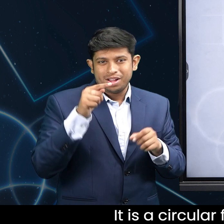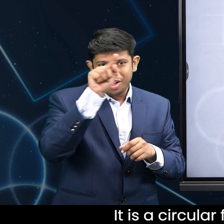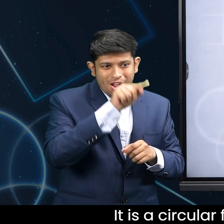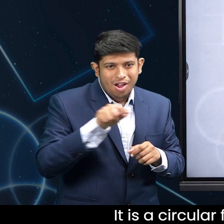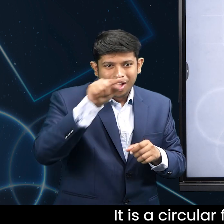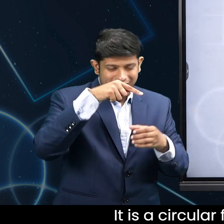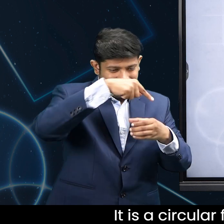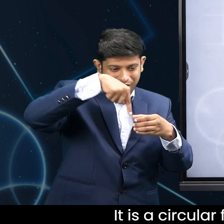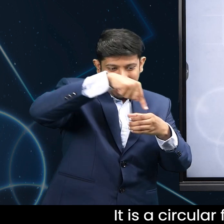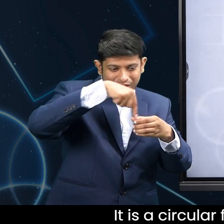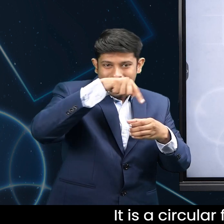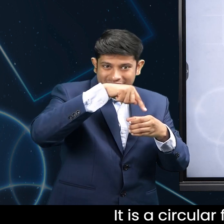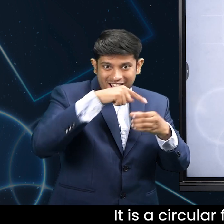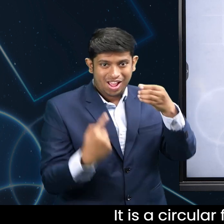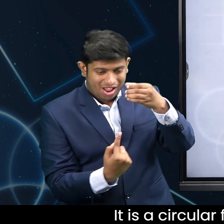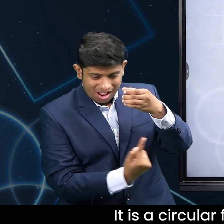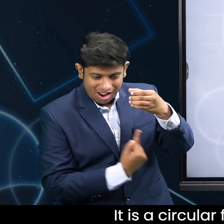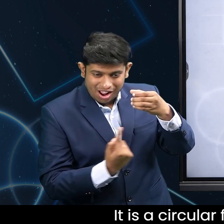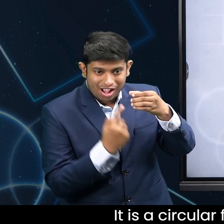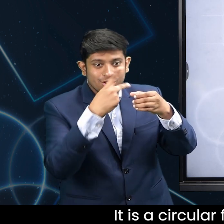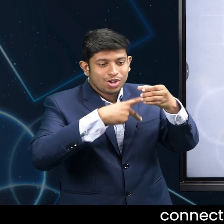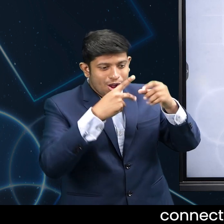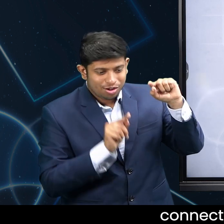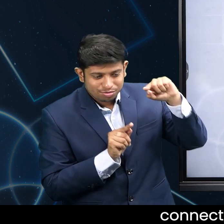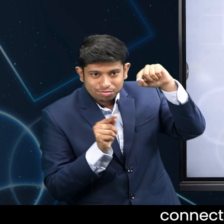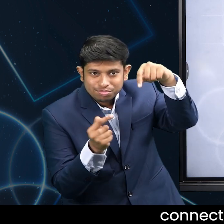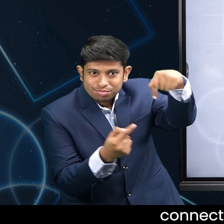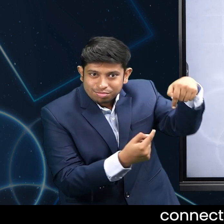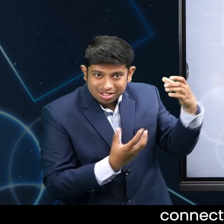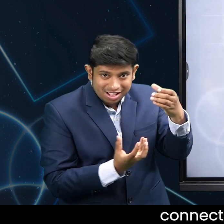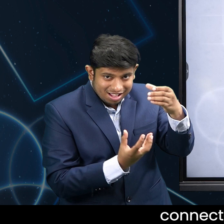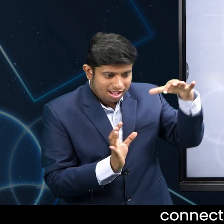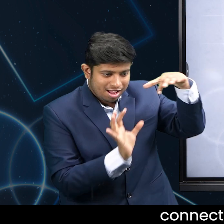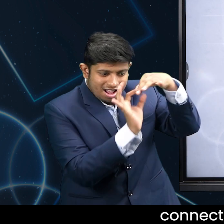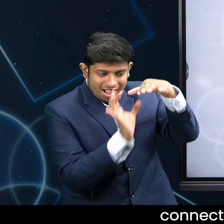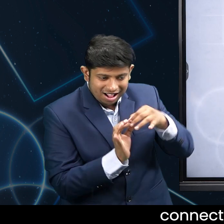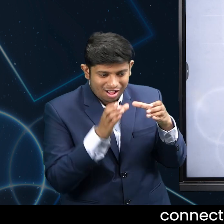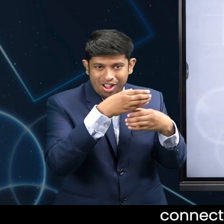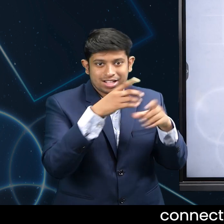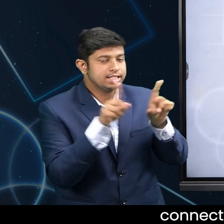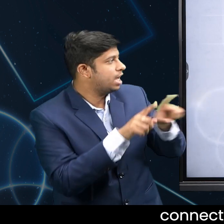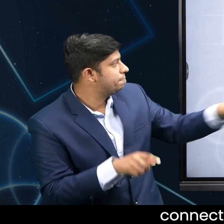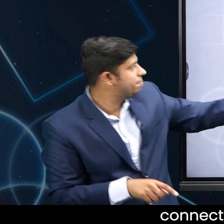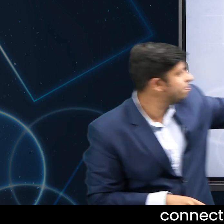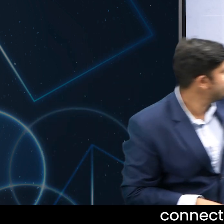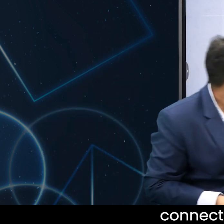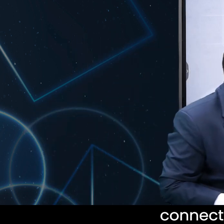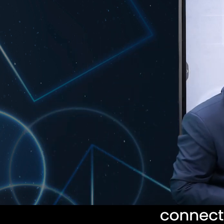It is a circular figure with two parallel circular bases connected by a curved lateral surface.